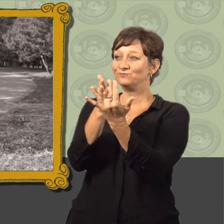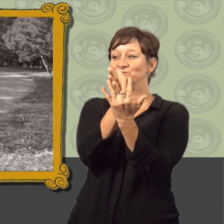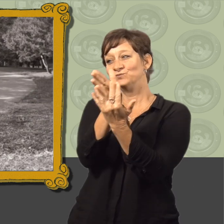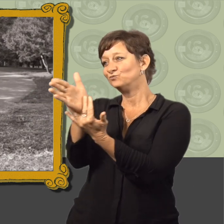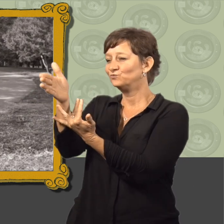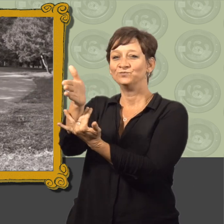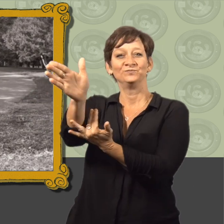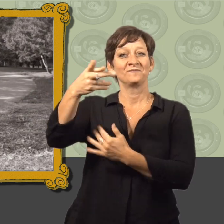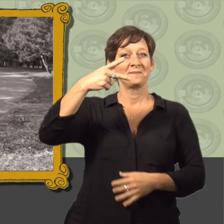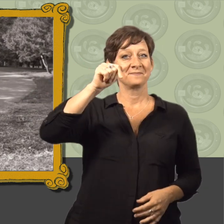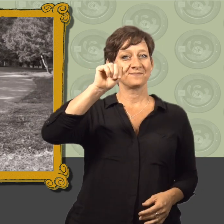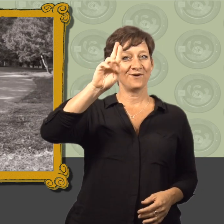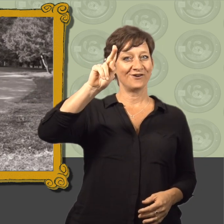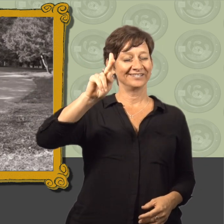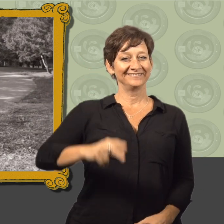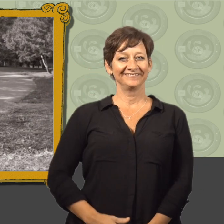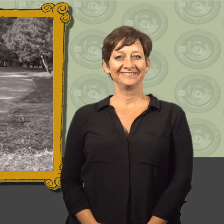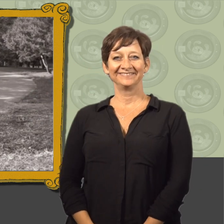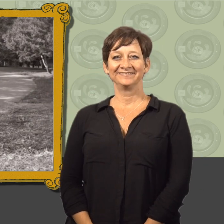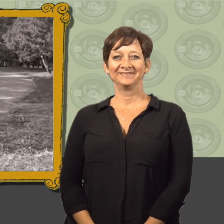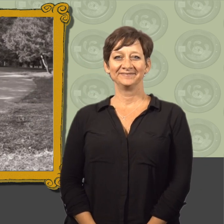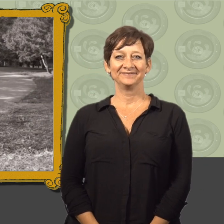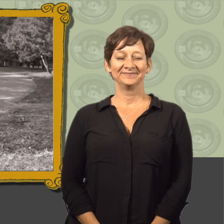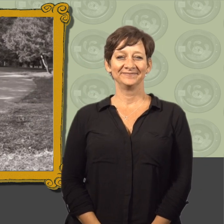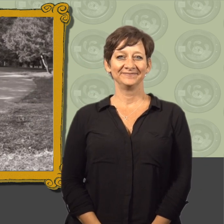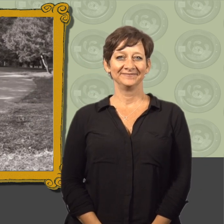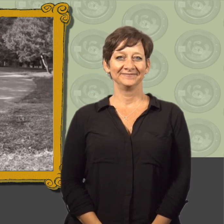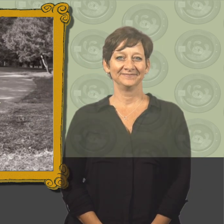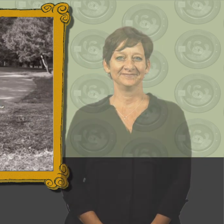Through the park